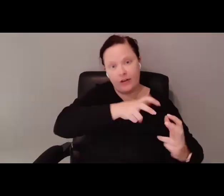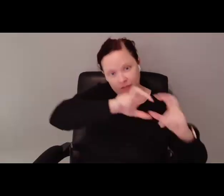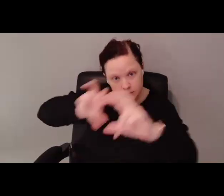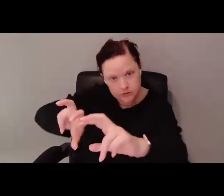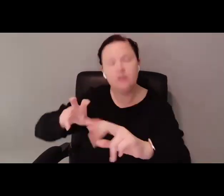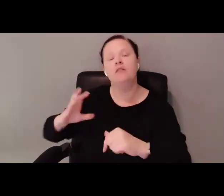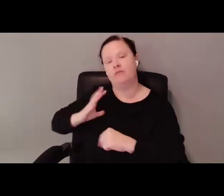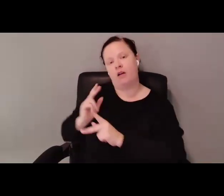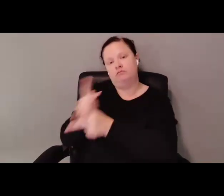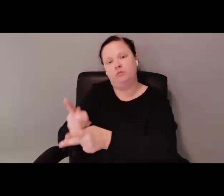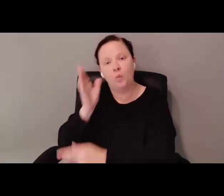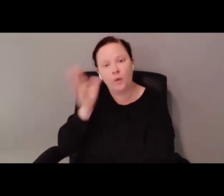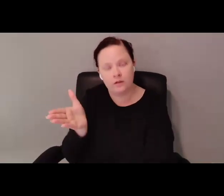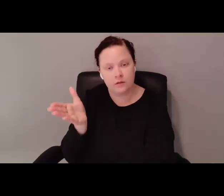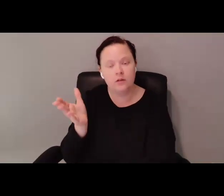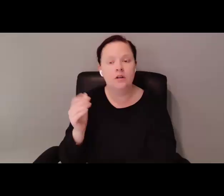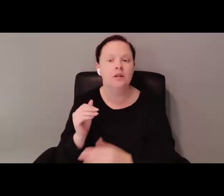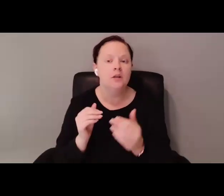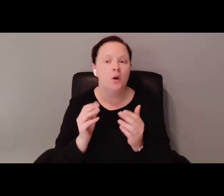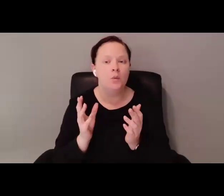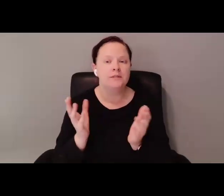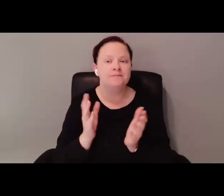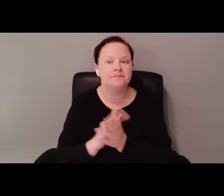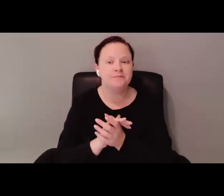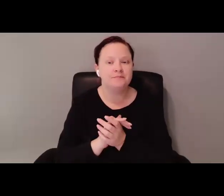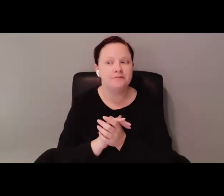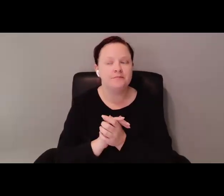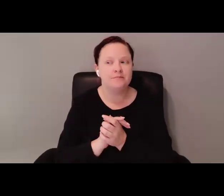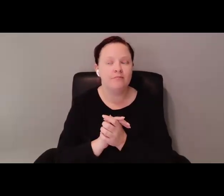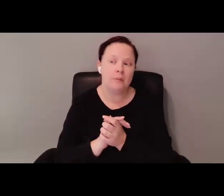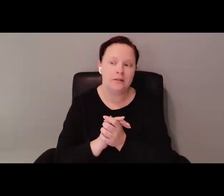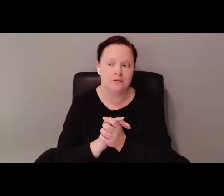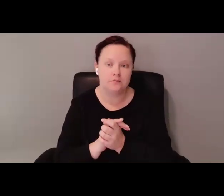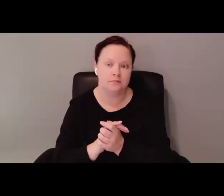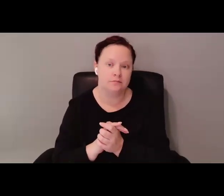business already. So it's not, unless you have